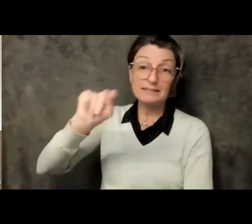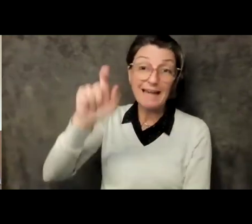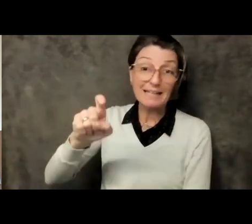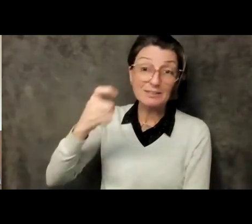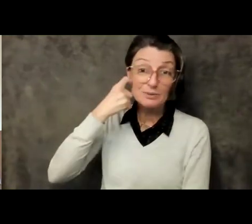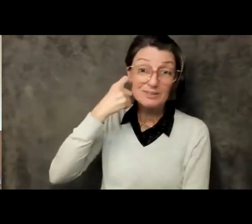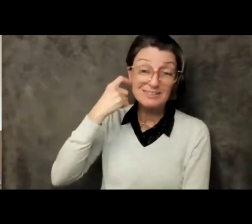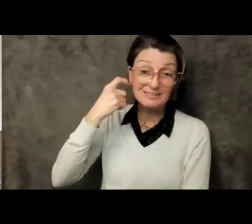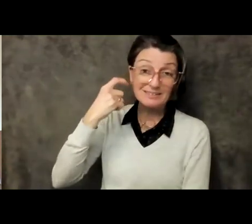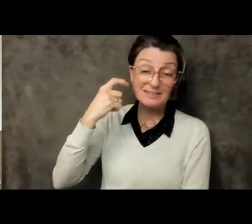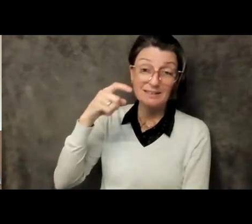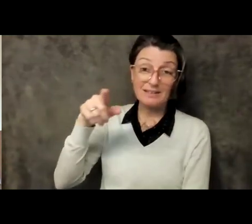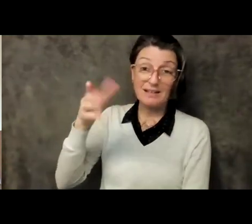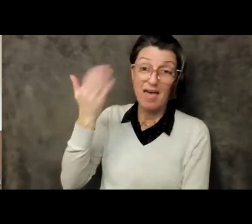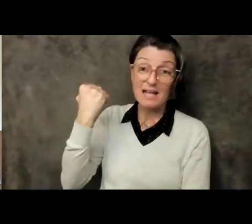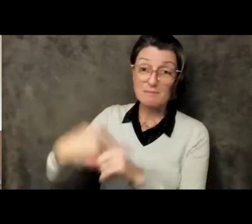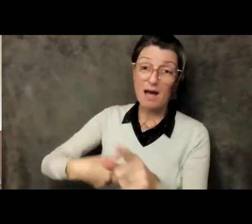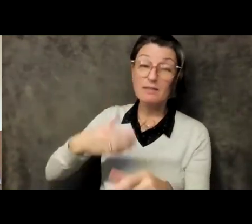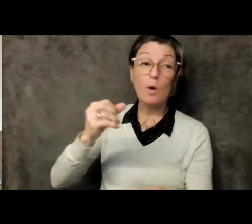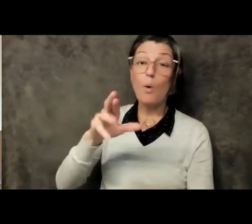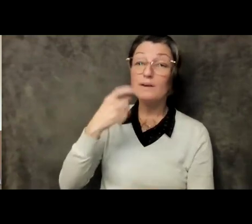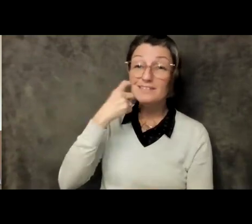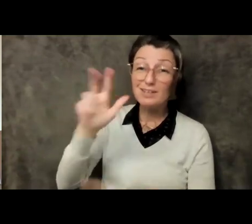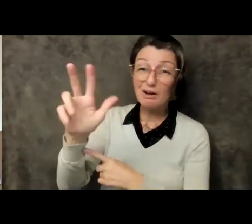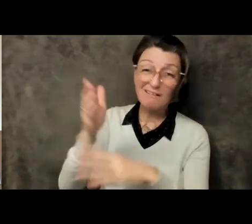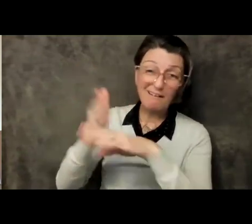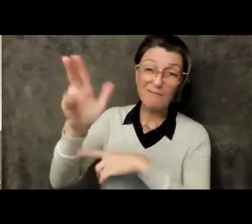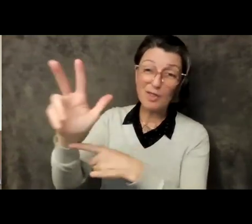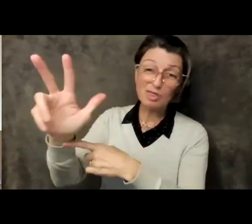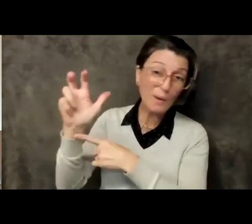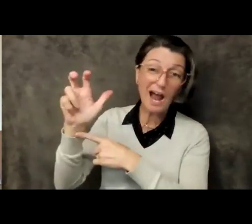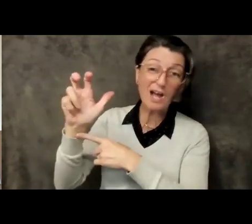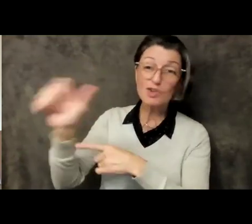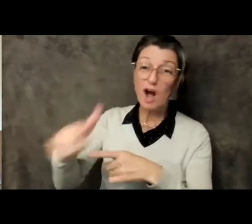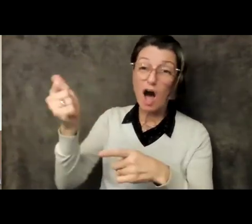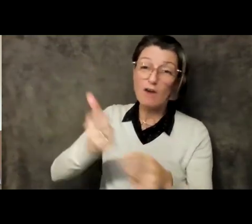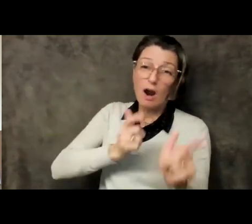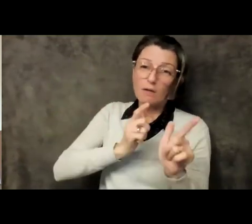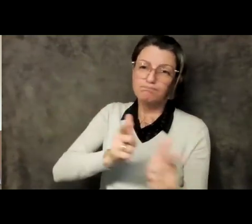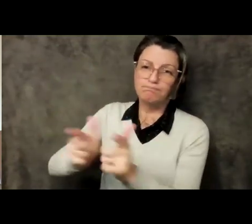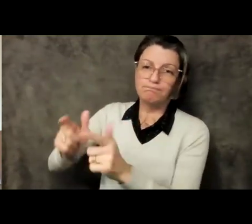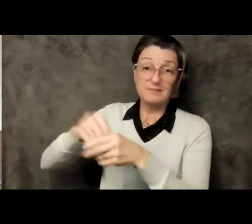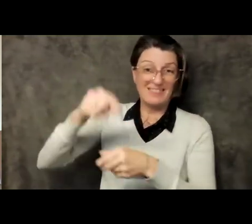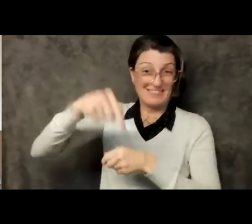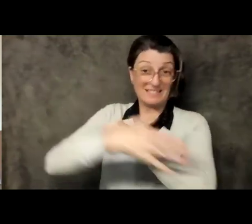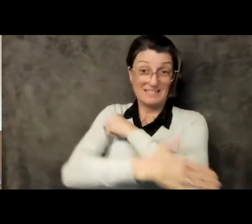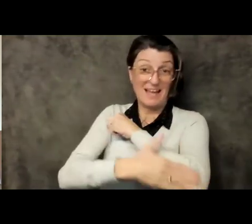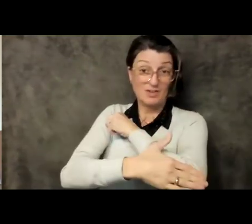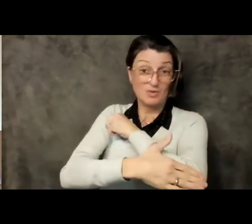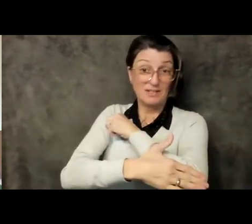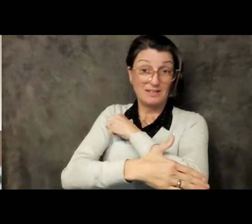last month, or the victims of the 300+ other mass shootings in this country just this